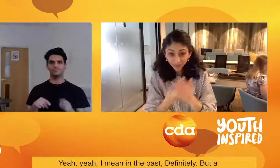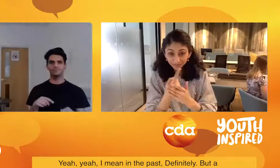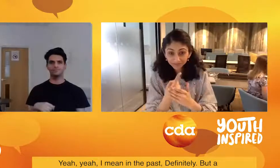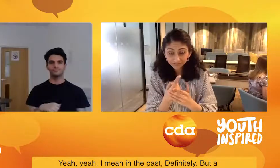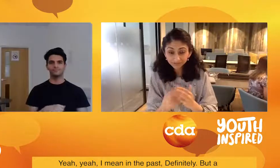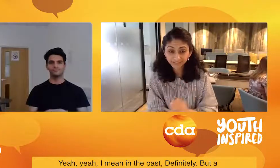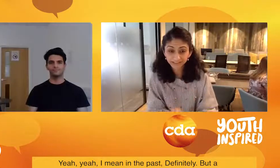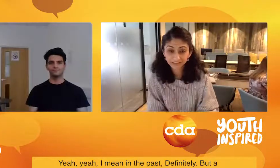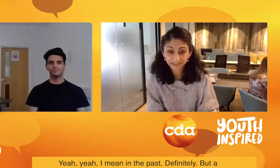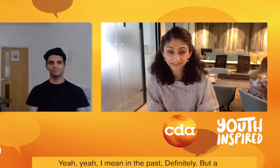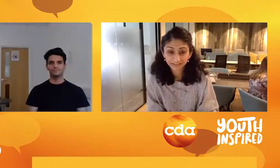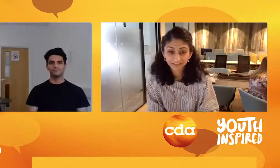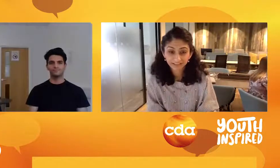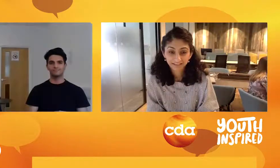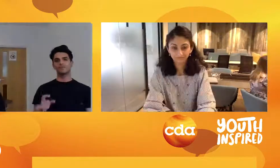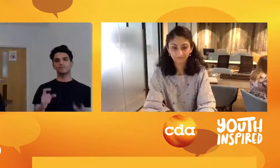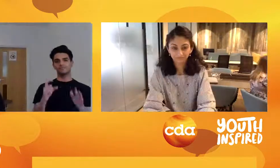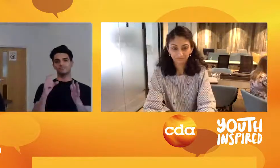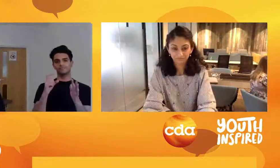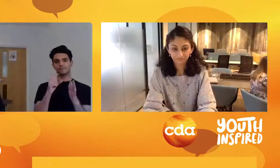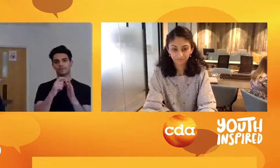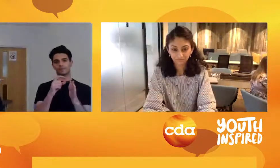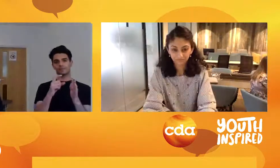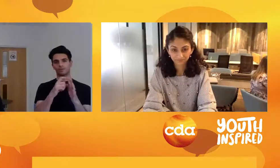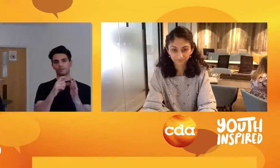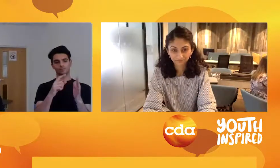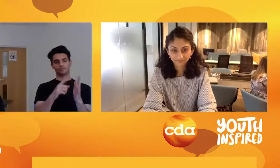But a lot of bullying, yeah.